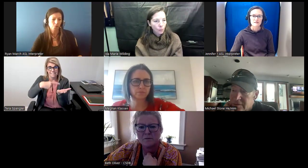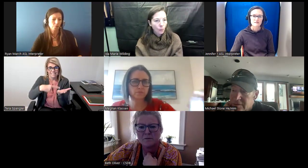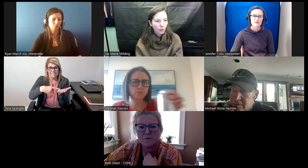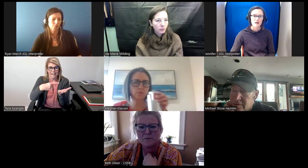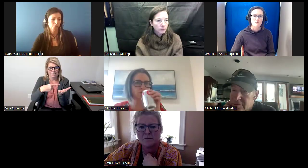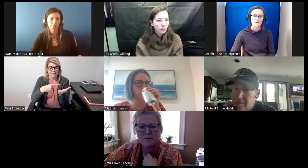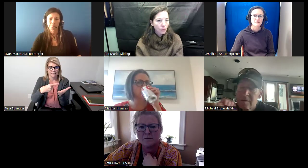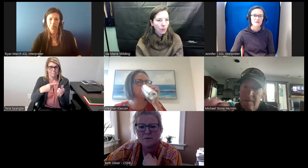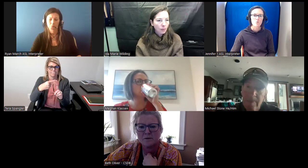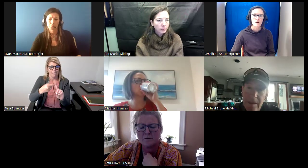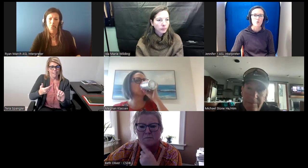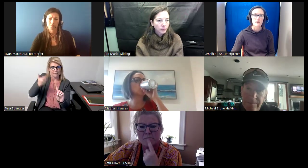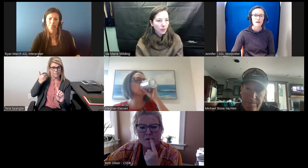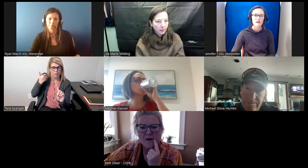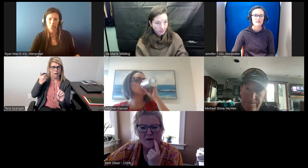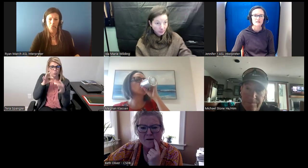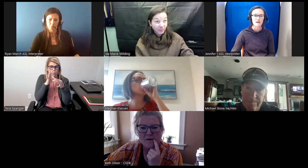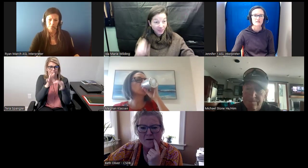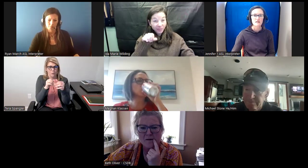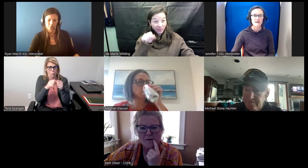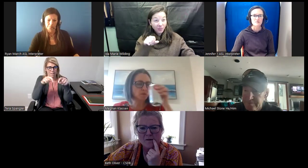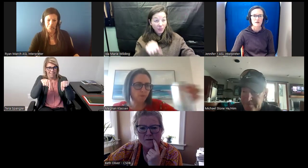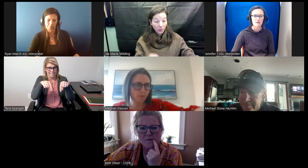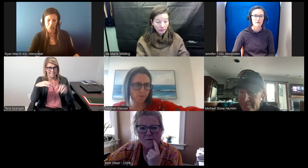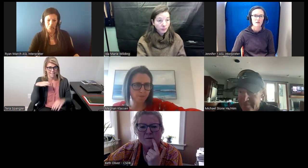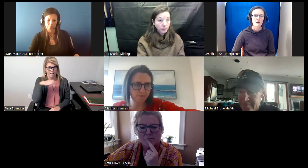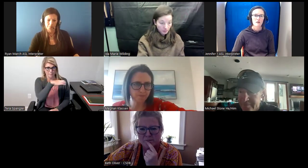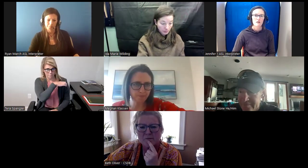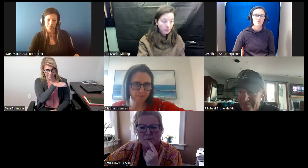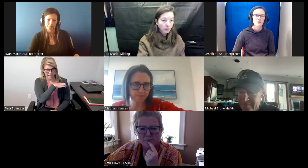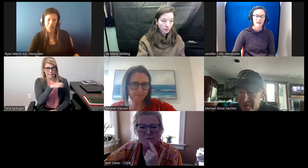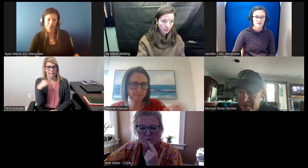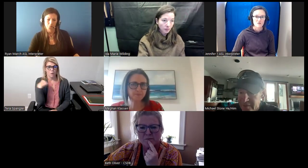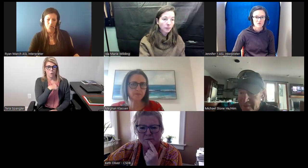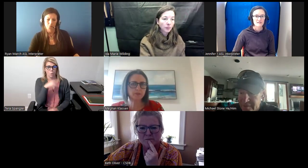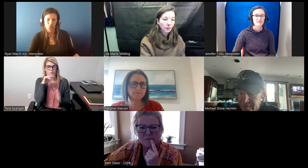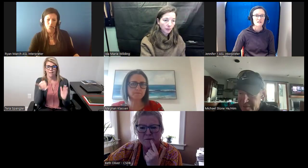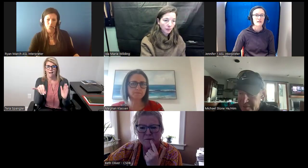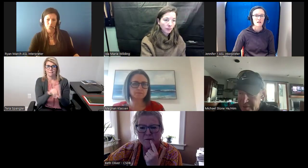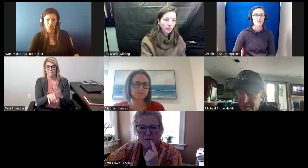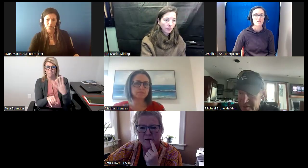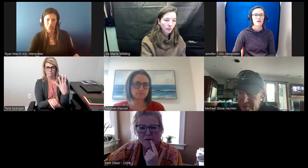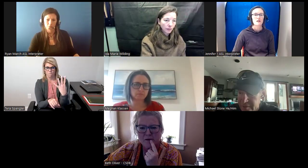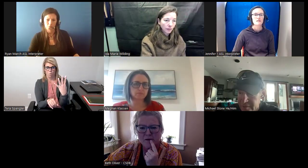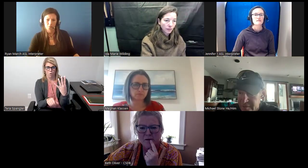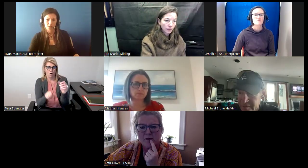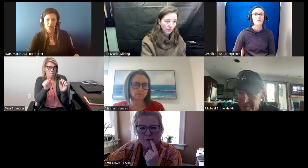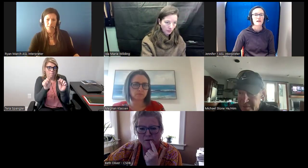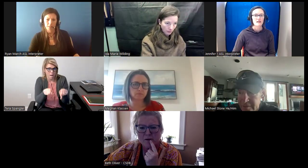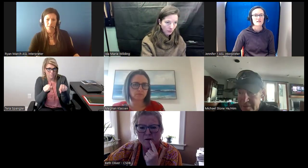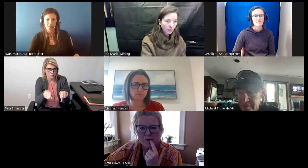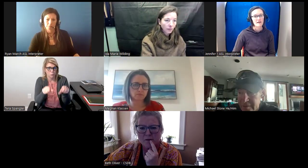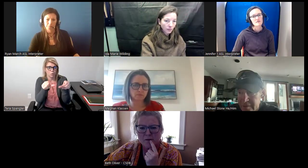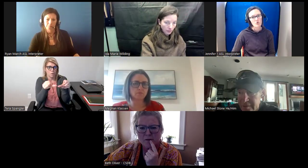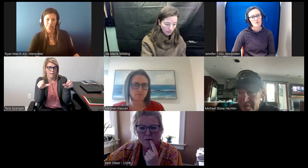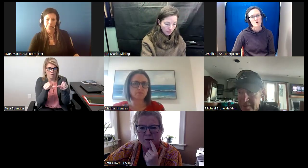Yes. So what we had discussed last month related to this committee is that we